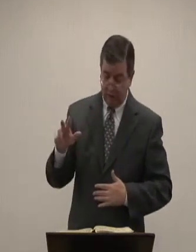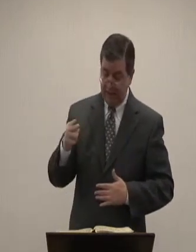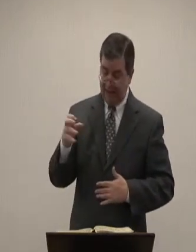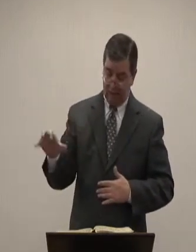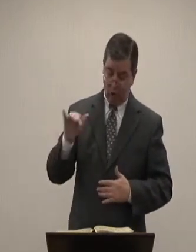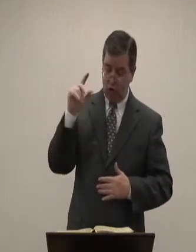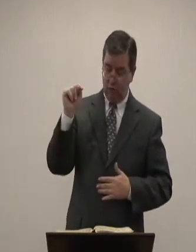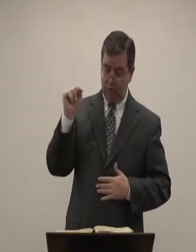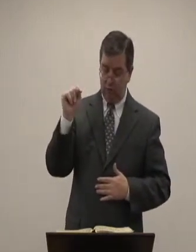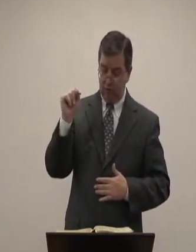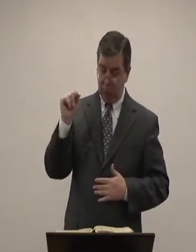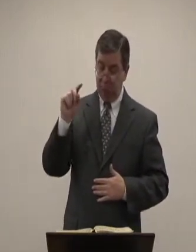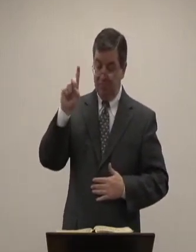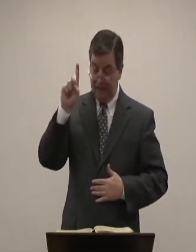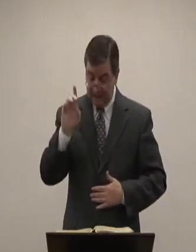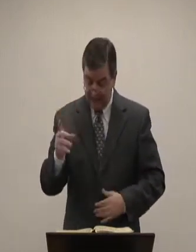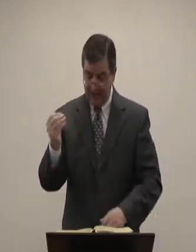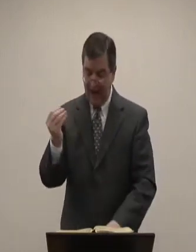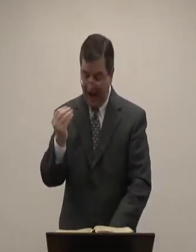he said unto them,